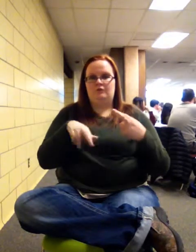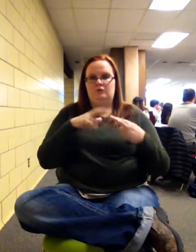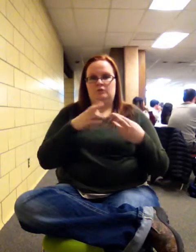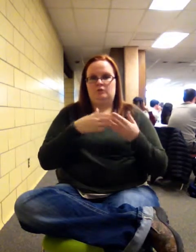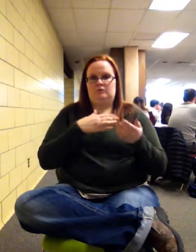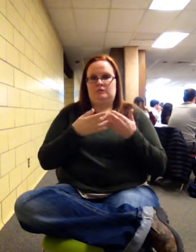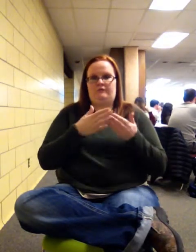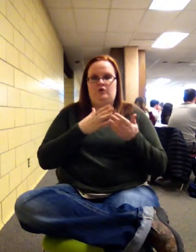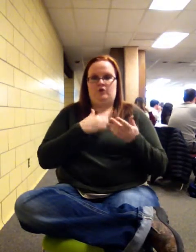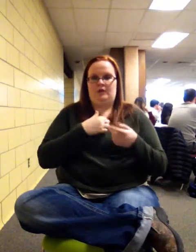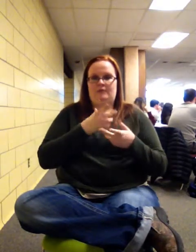wearing, change.